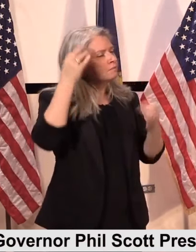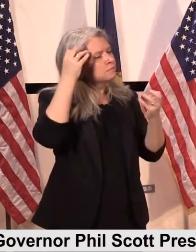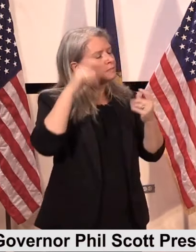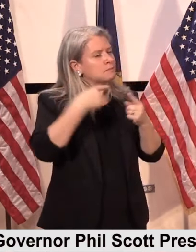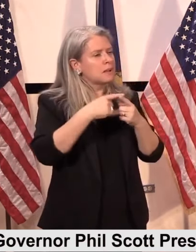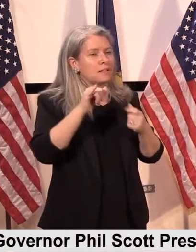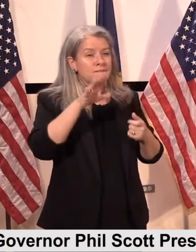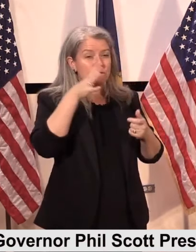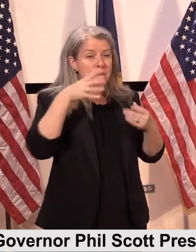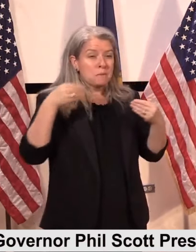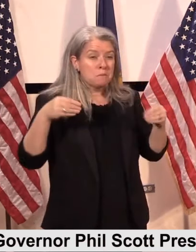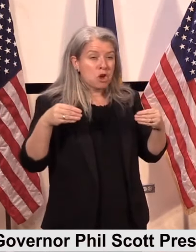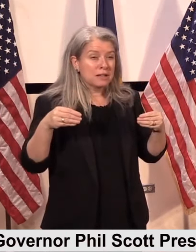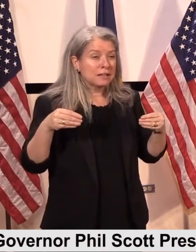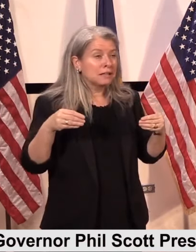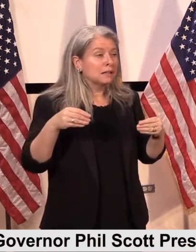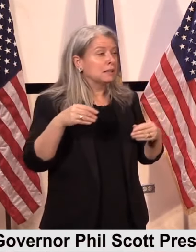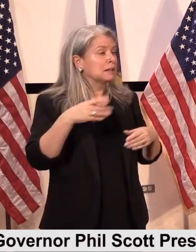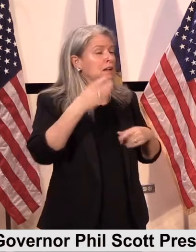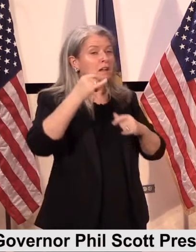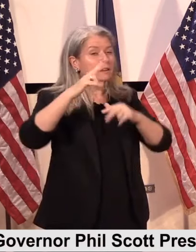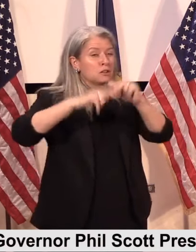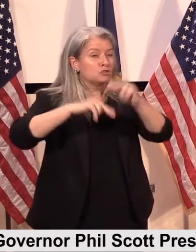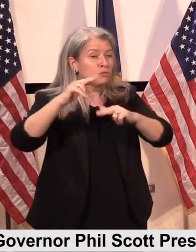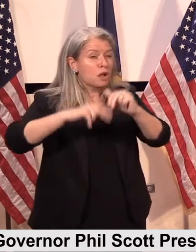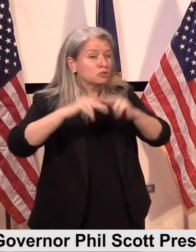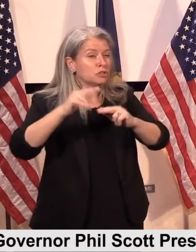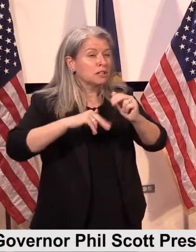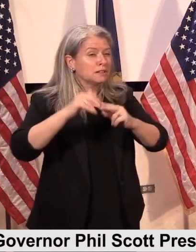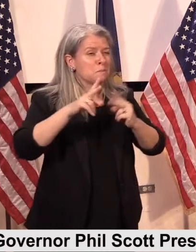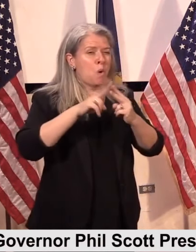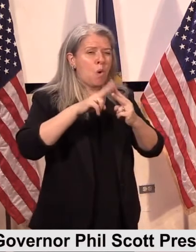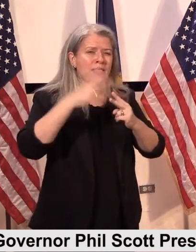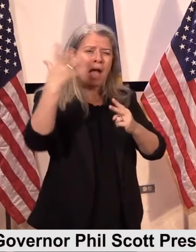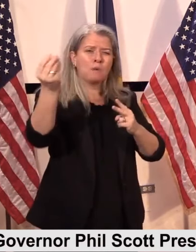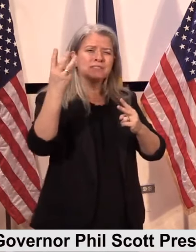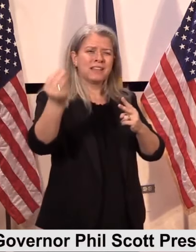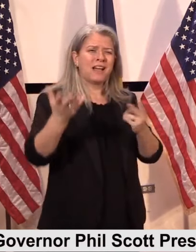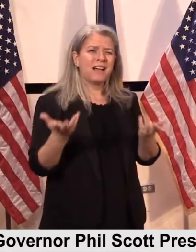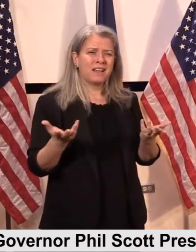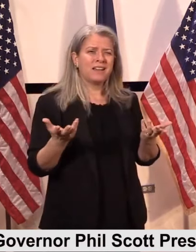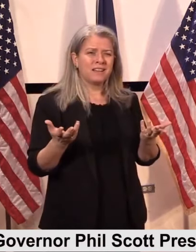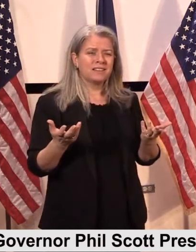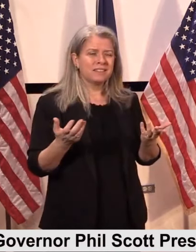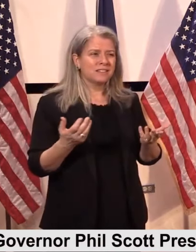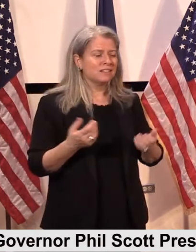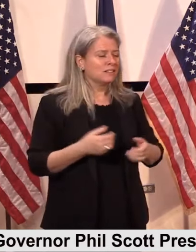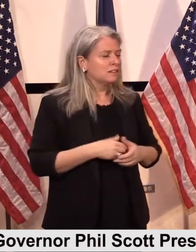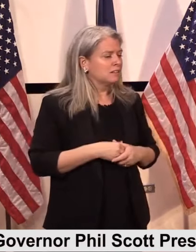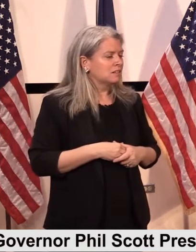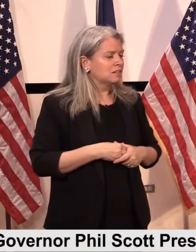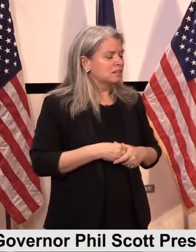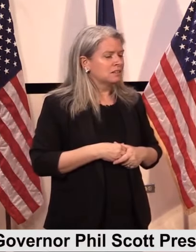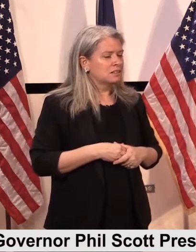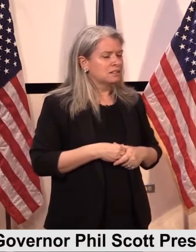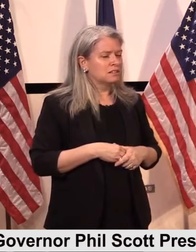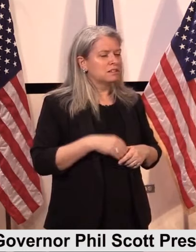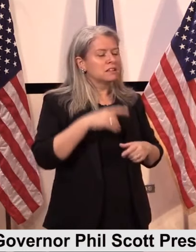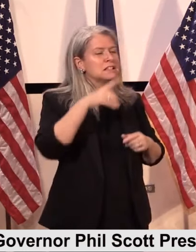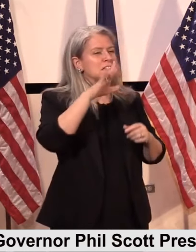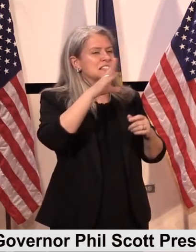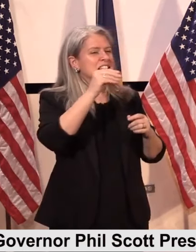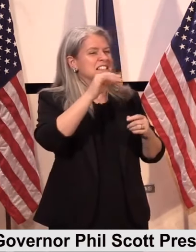farmers markets and construction. And if I may, just about farmers